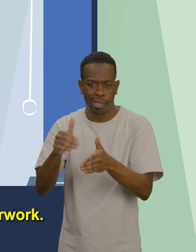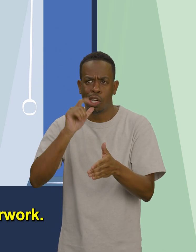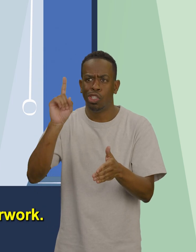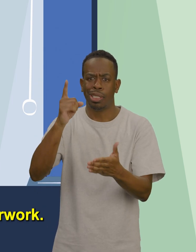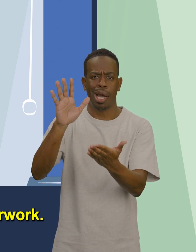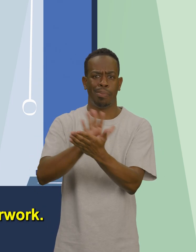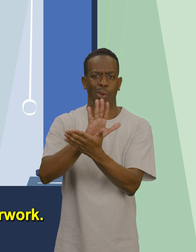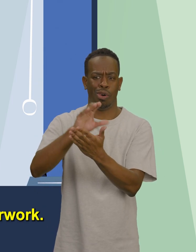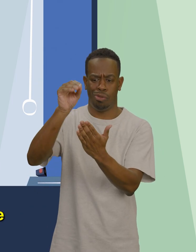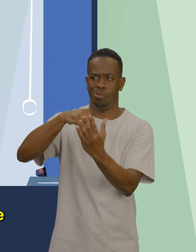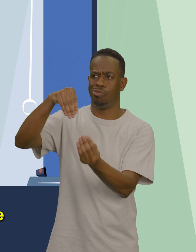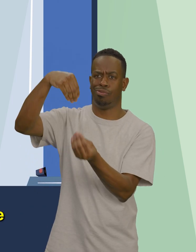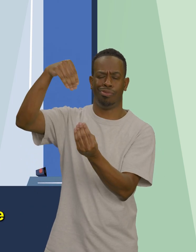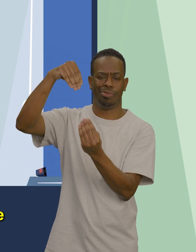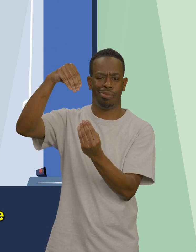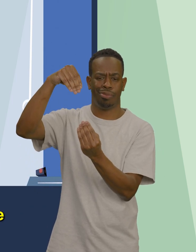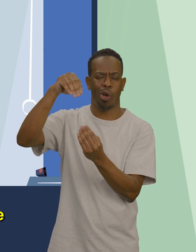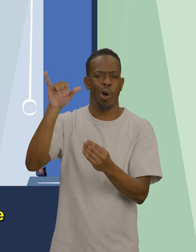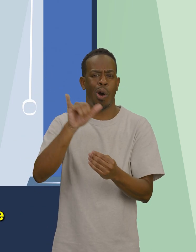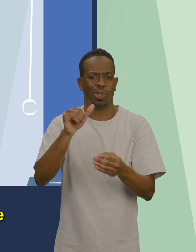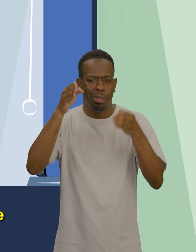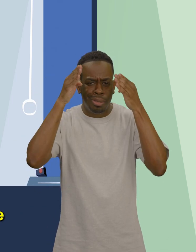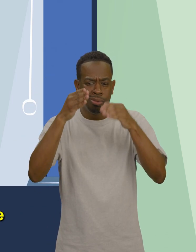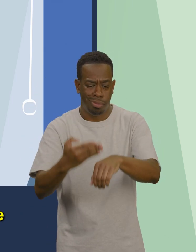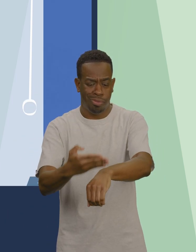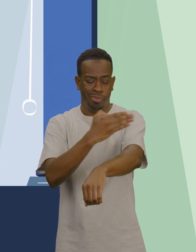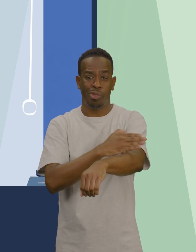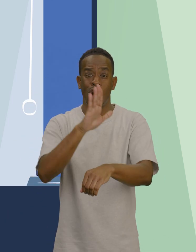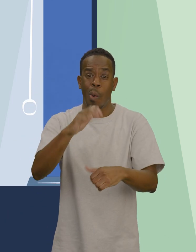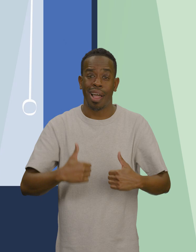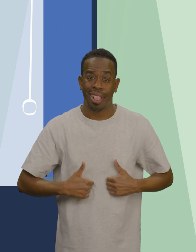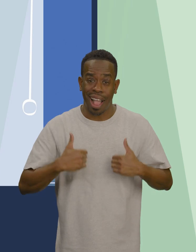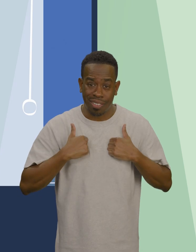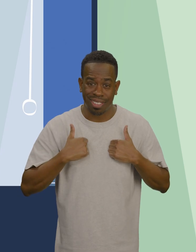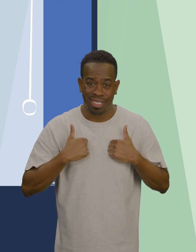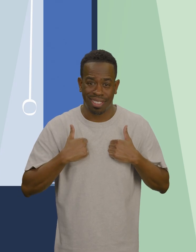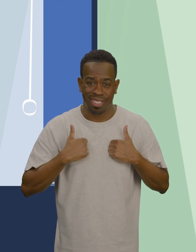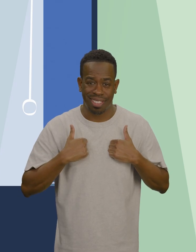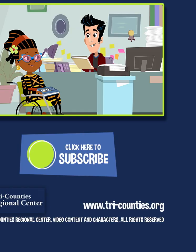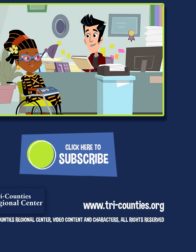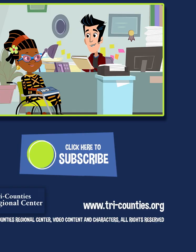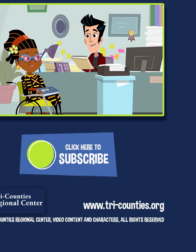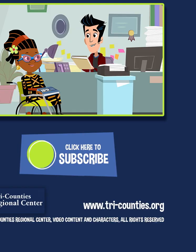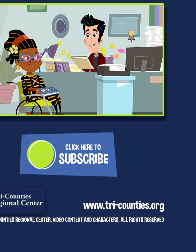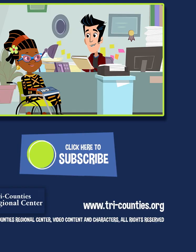about creating better paperwork. It's about helping to create better lives.